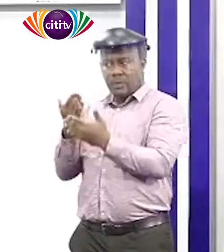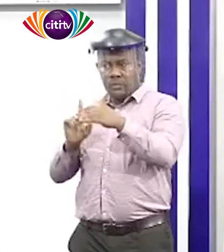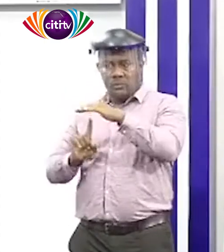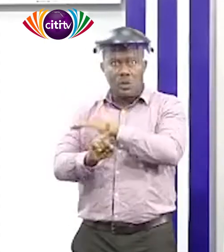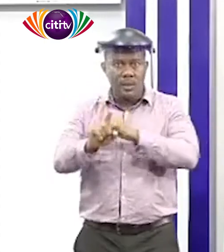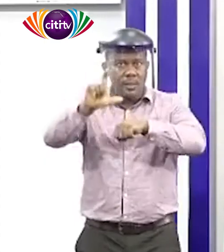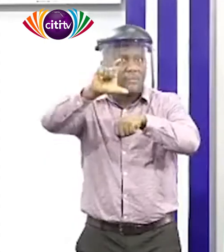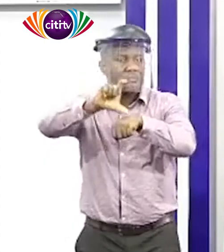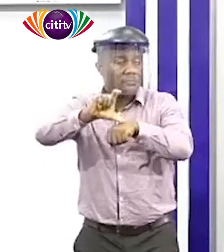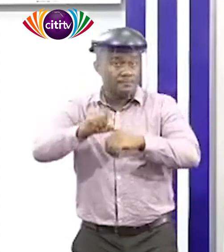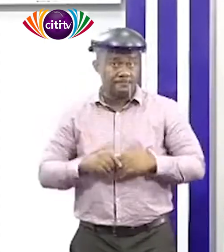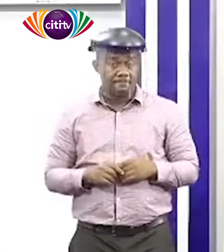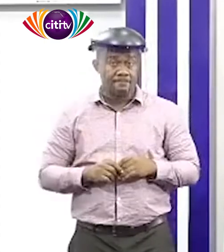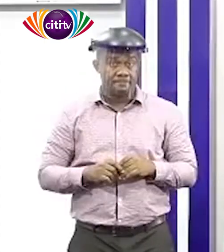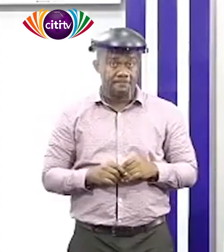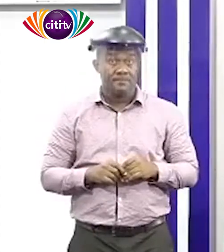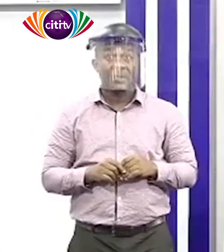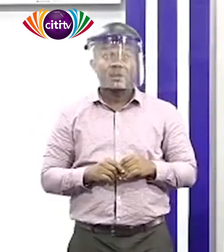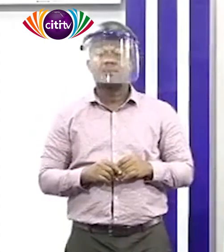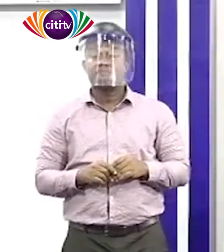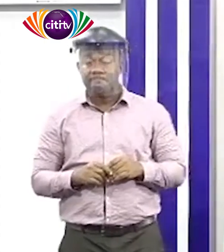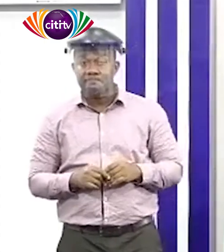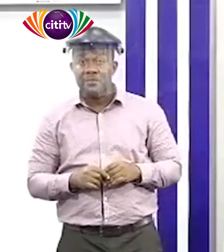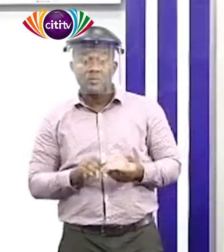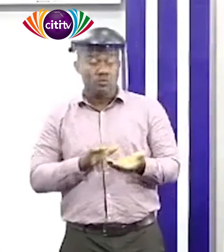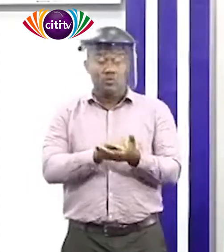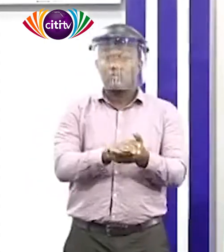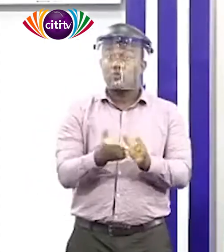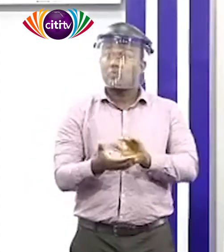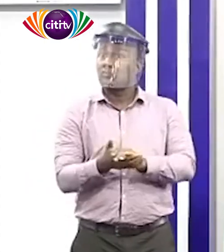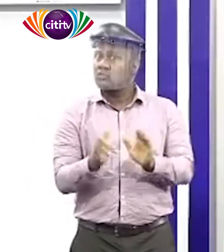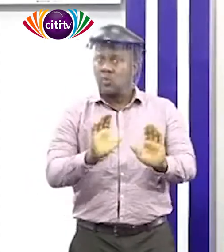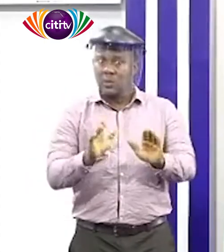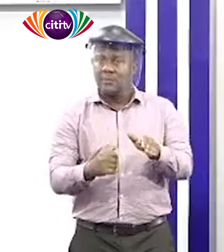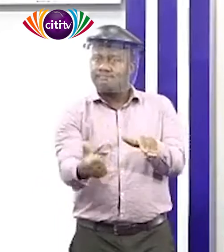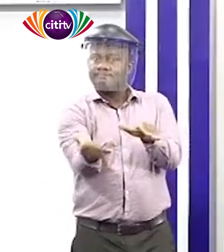Use easily removable footwear such as slippers.